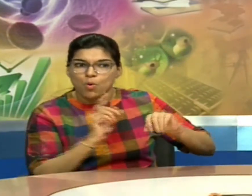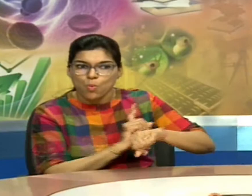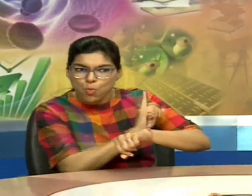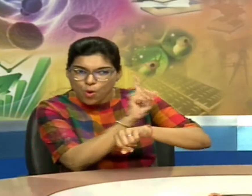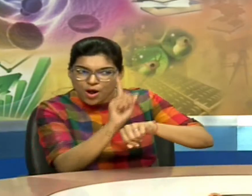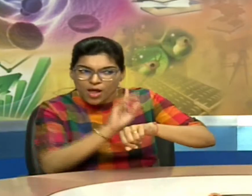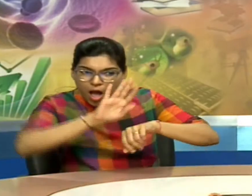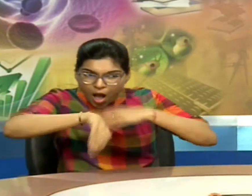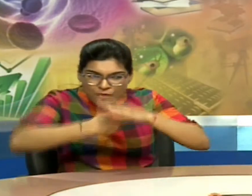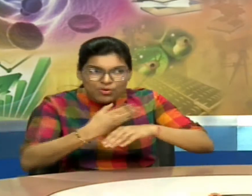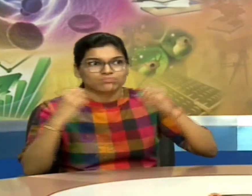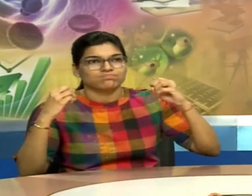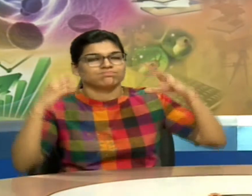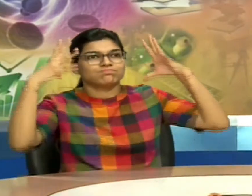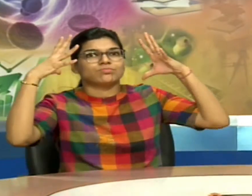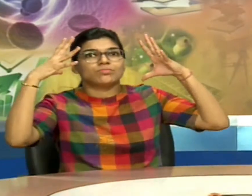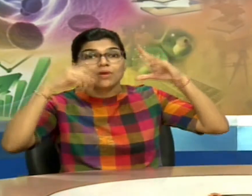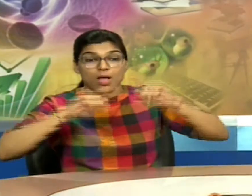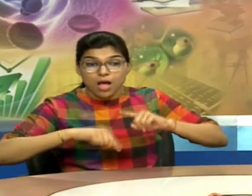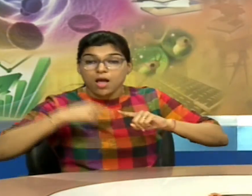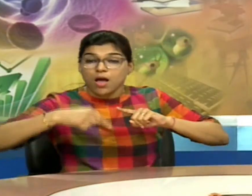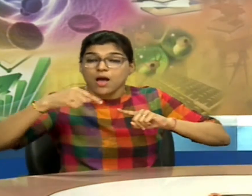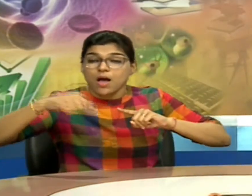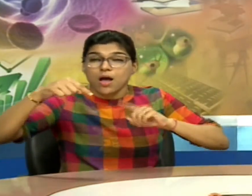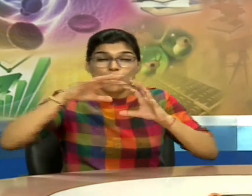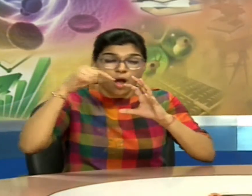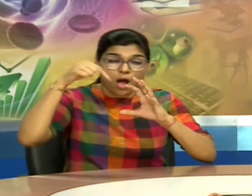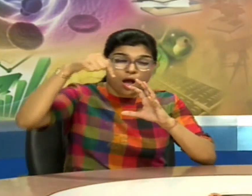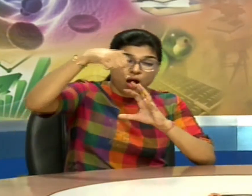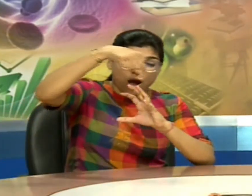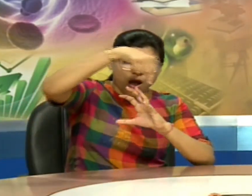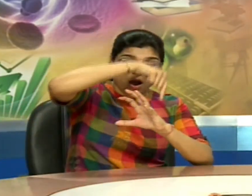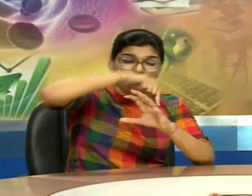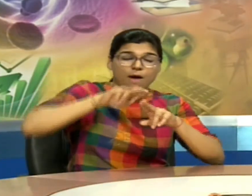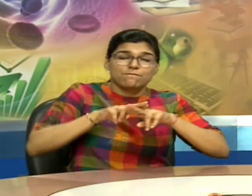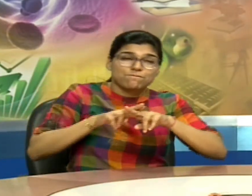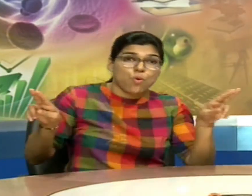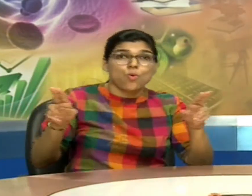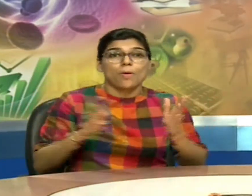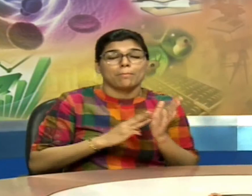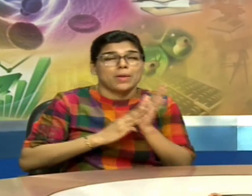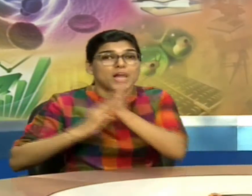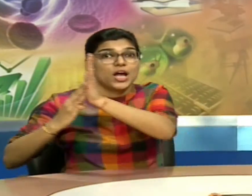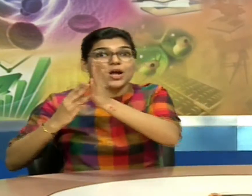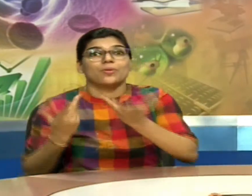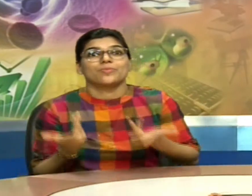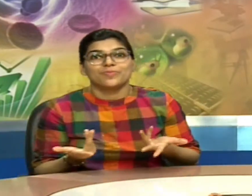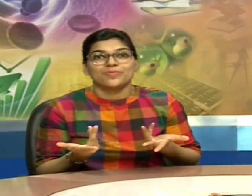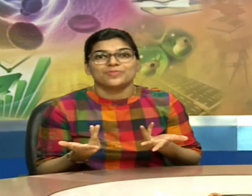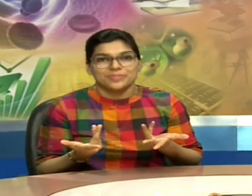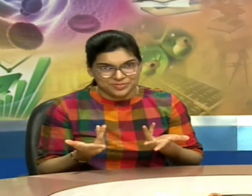So, it is also an energy saving festival known as Earth Hour.